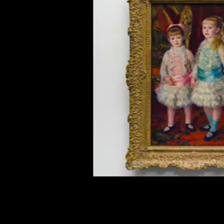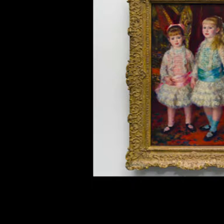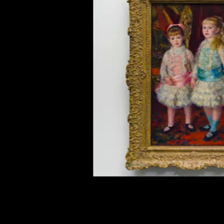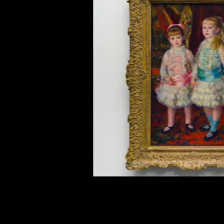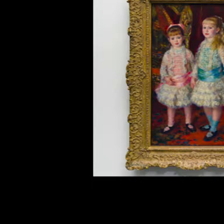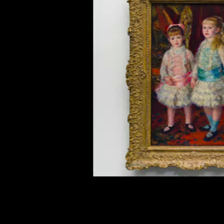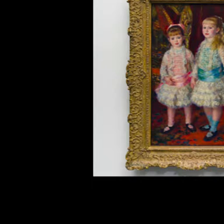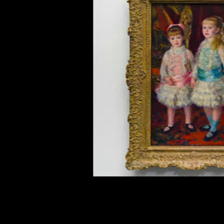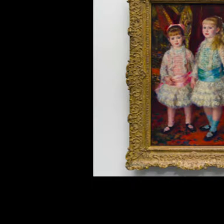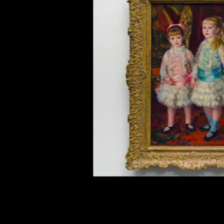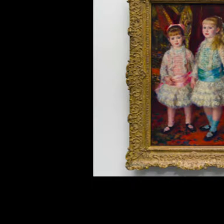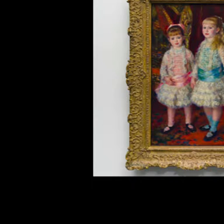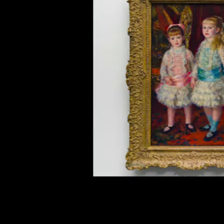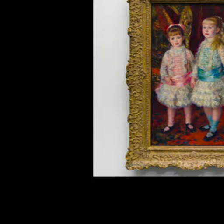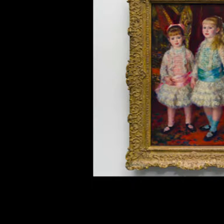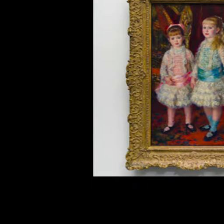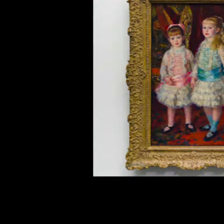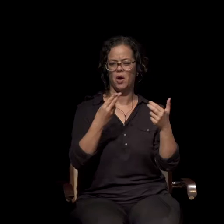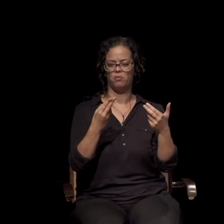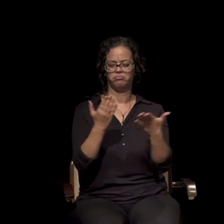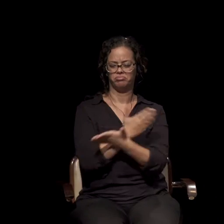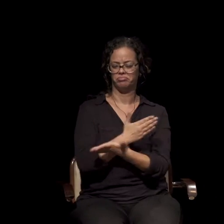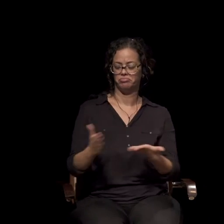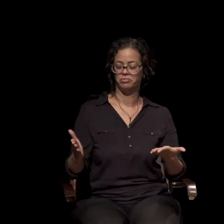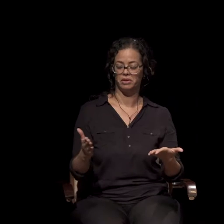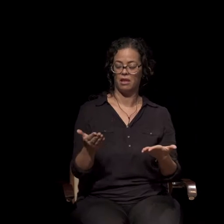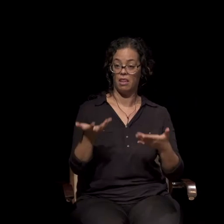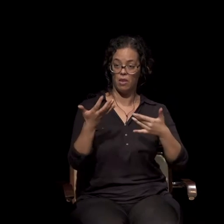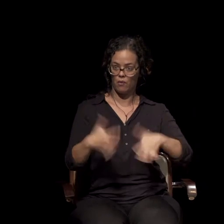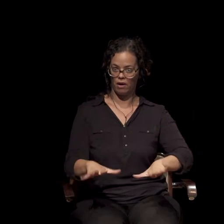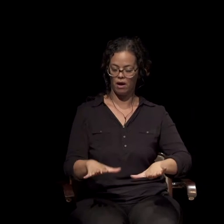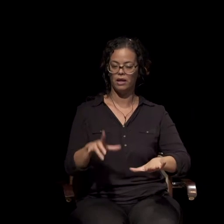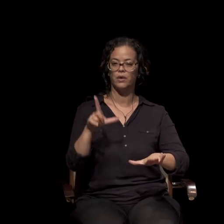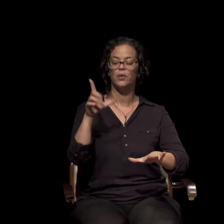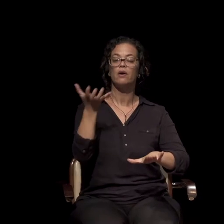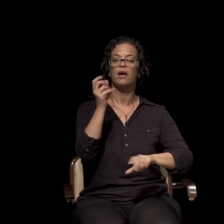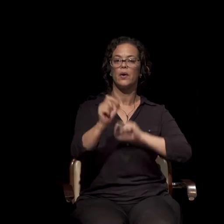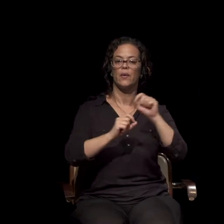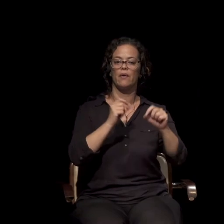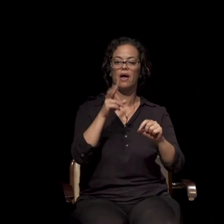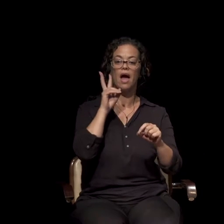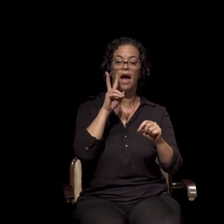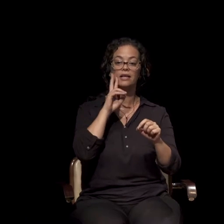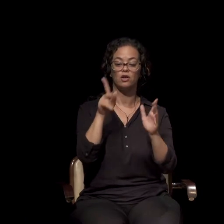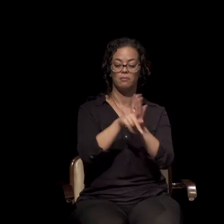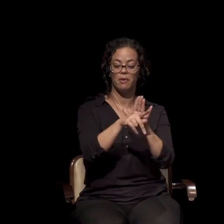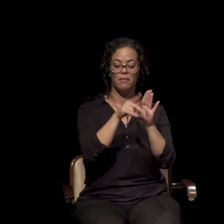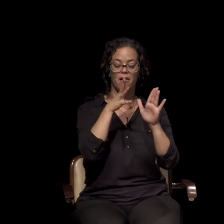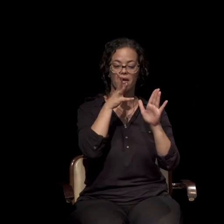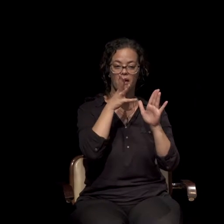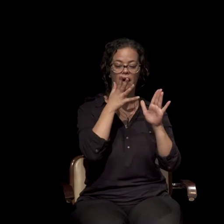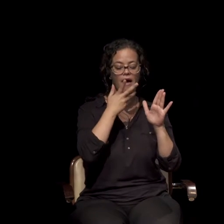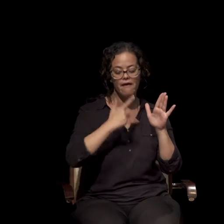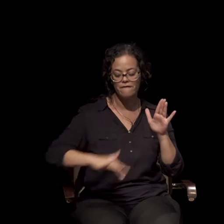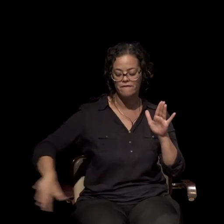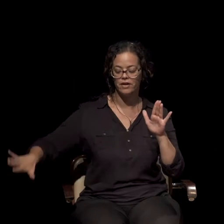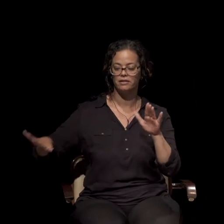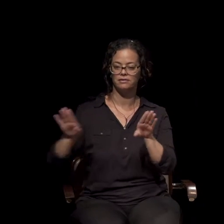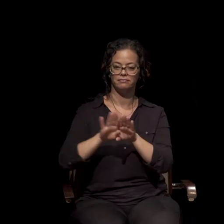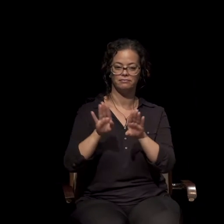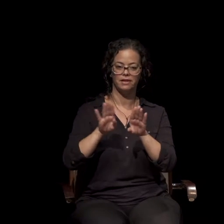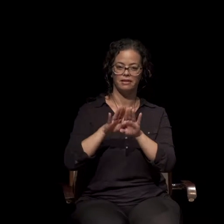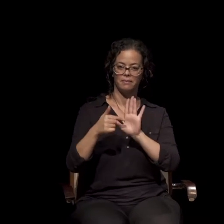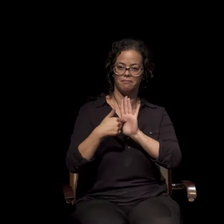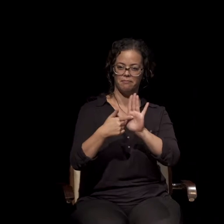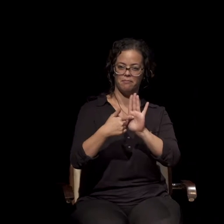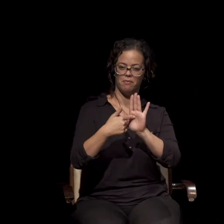the histories and historias da infancia are also decolonizing histories and take on a political meaning. There